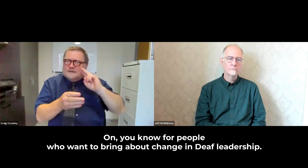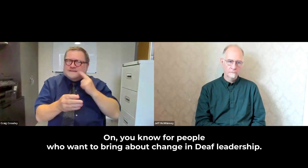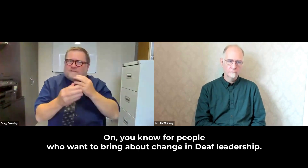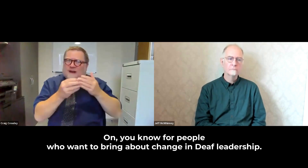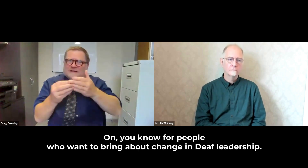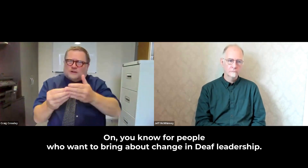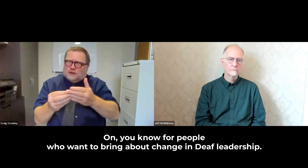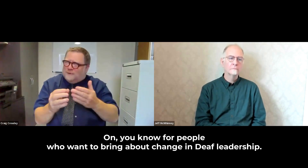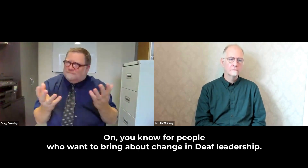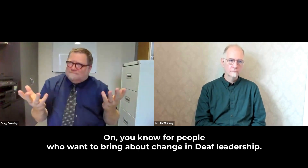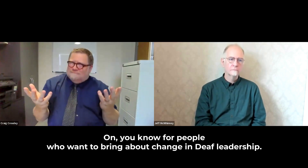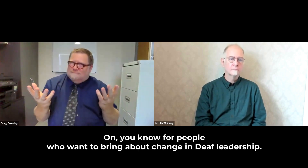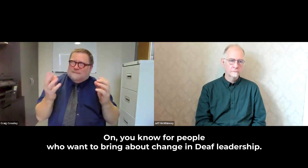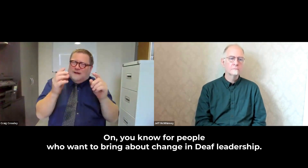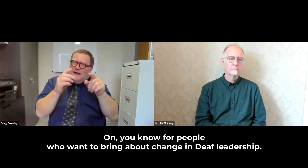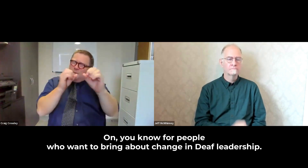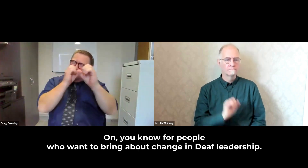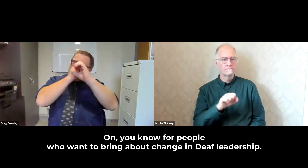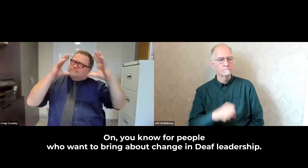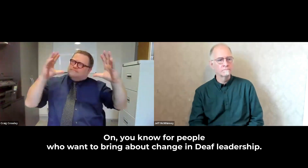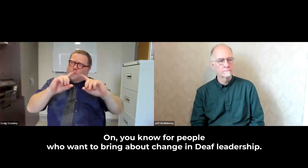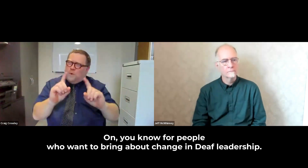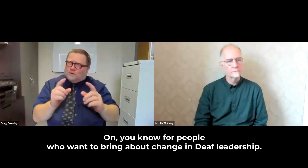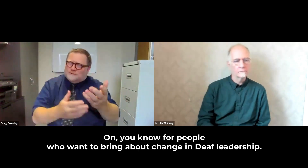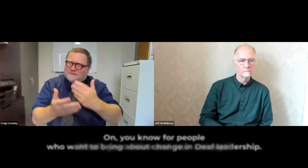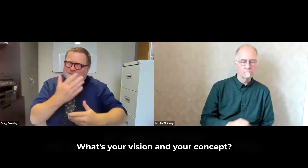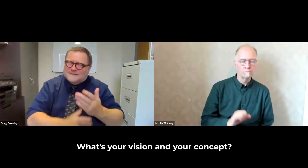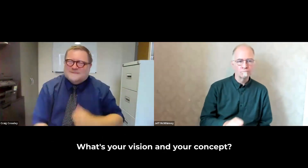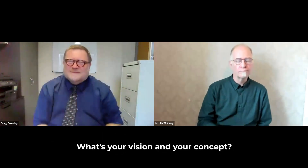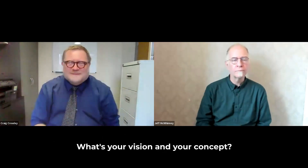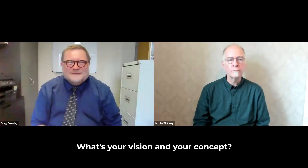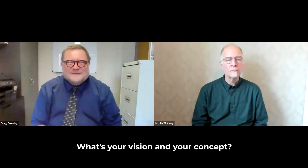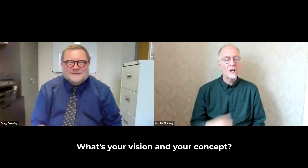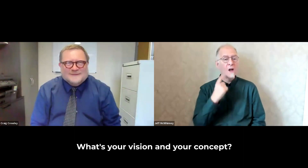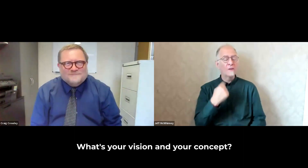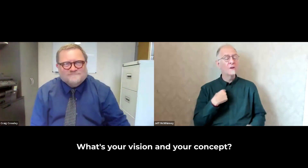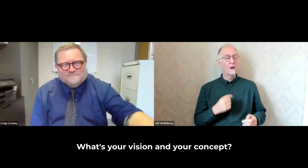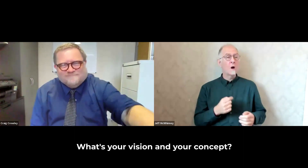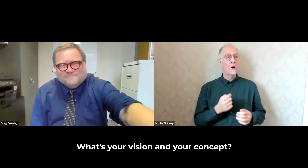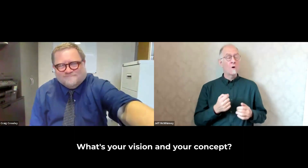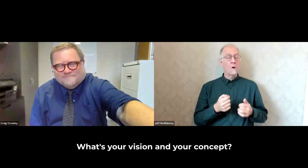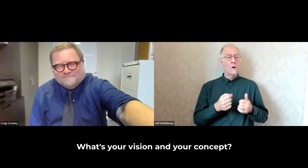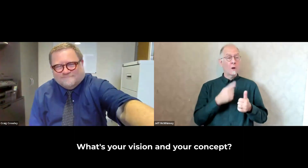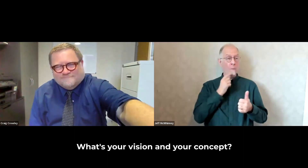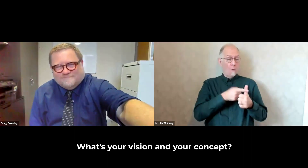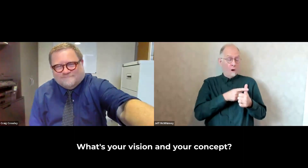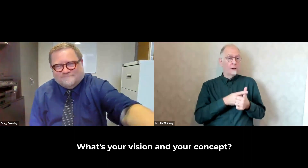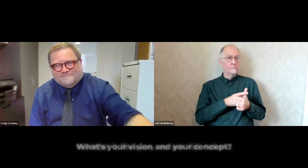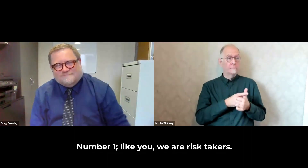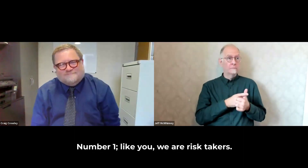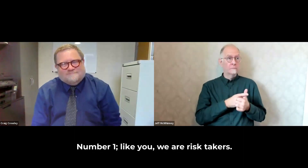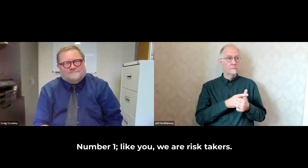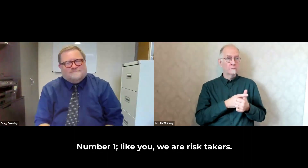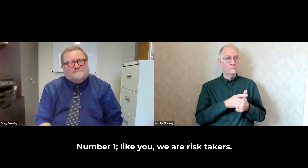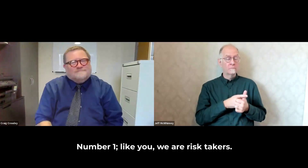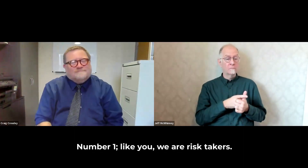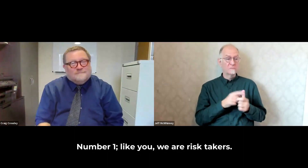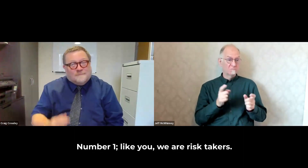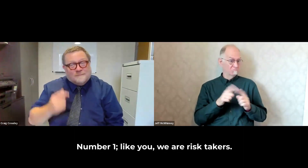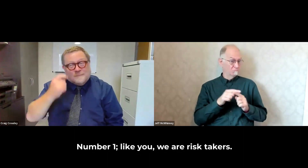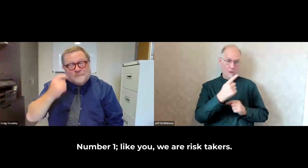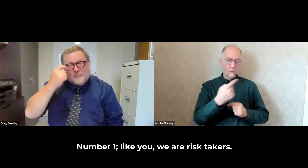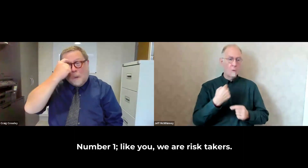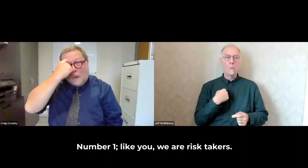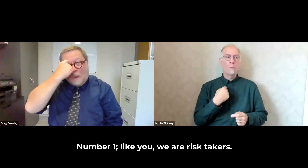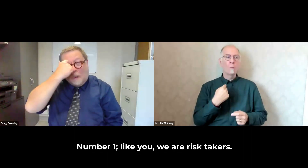who people who want to bring about change in deaf leadership? What's your vision and your concept? Number